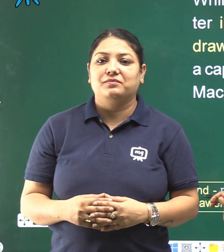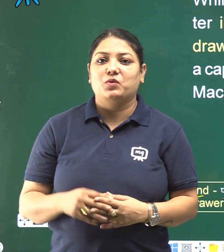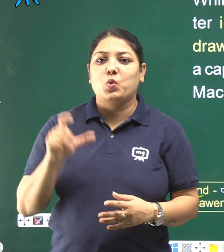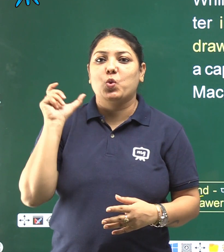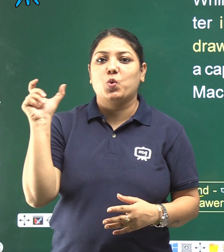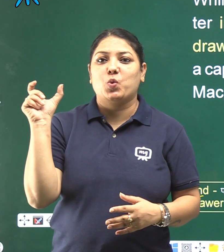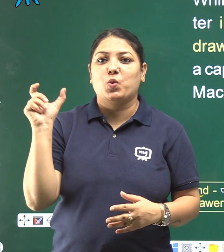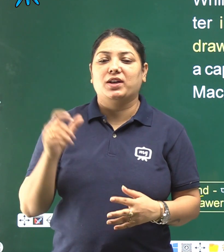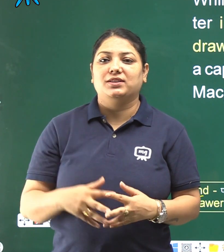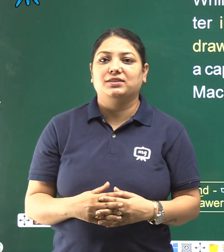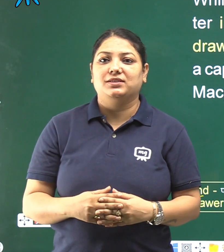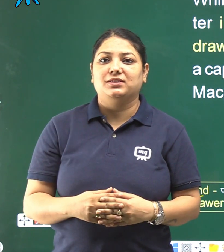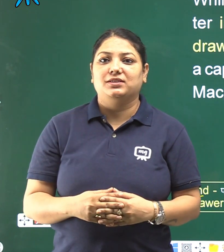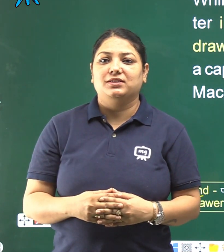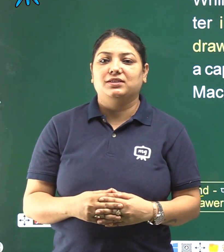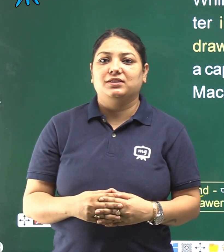Find.